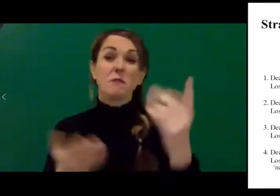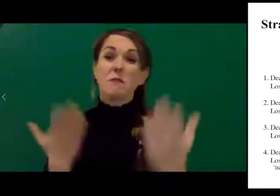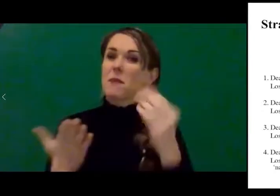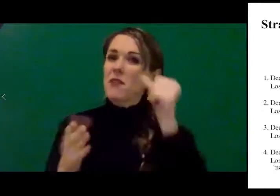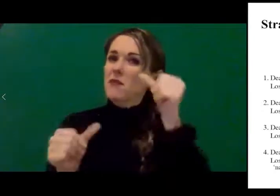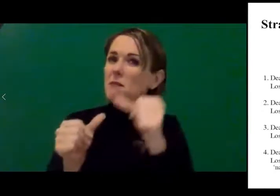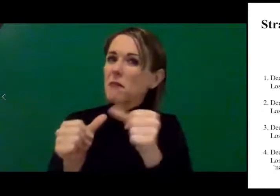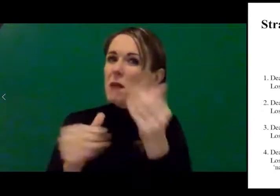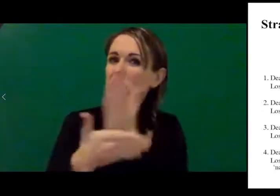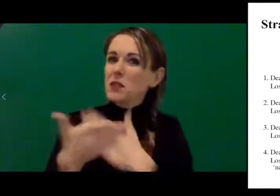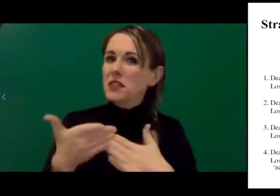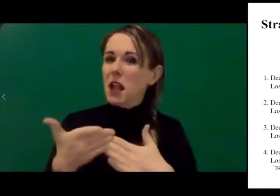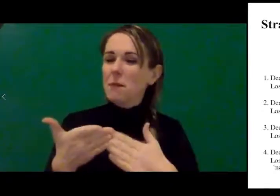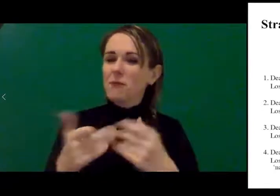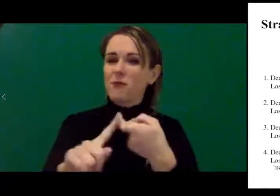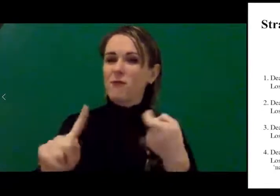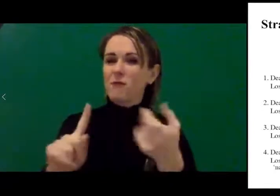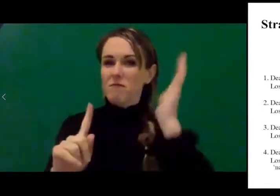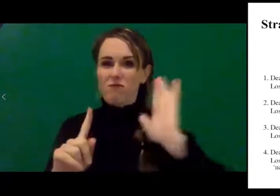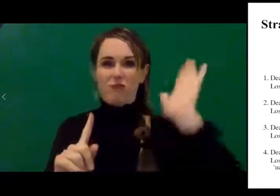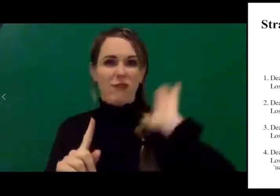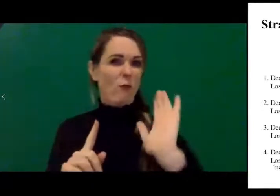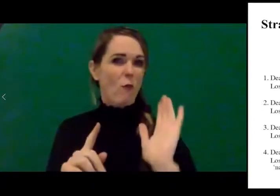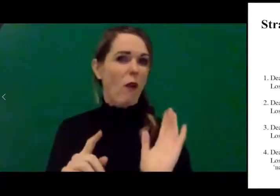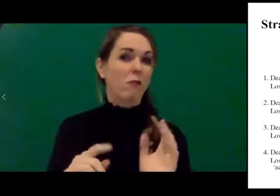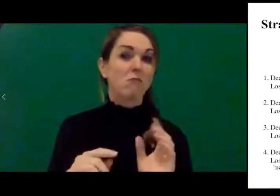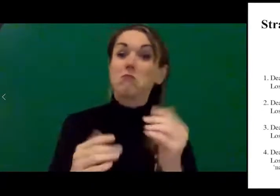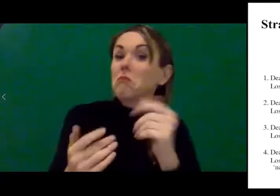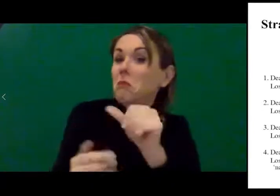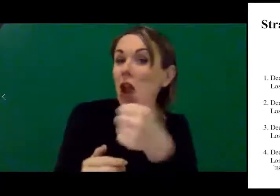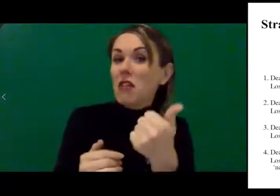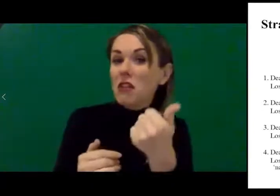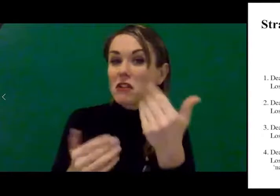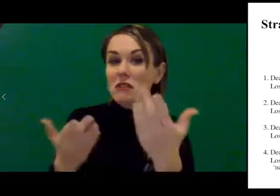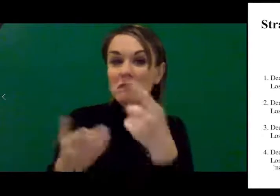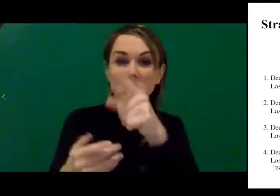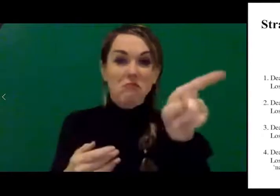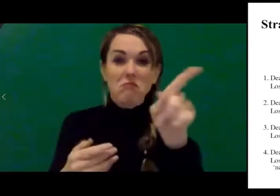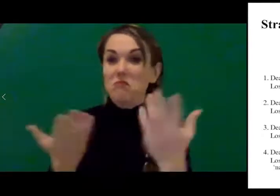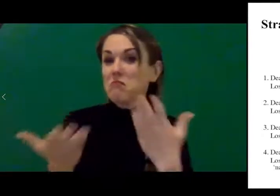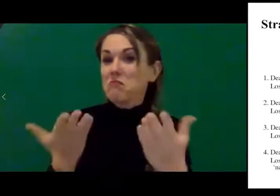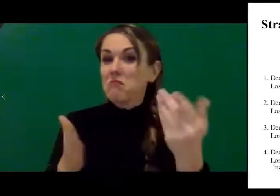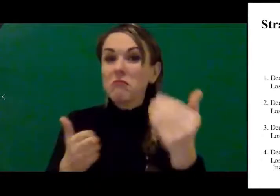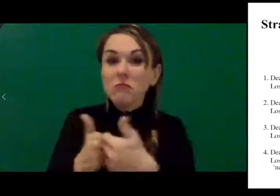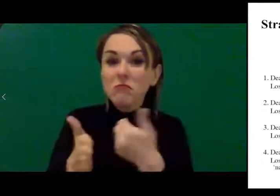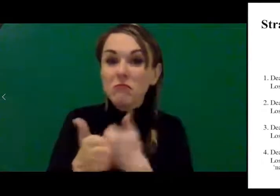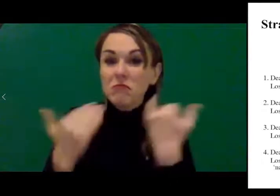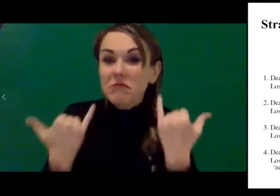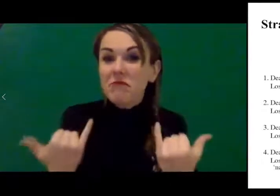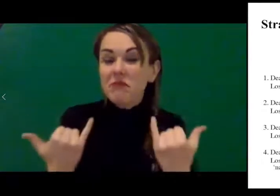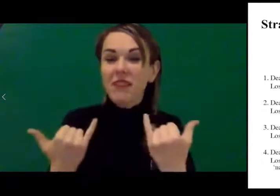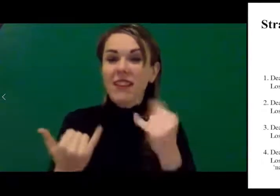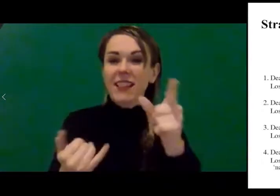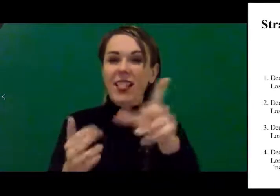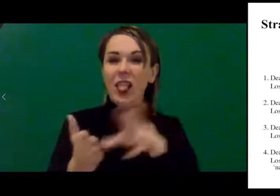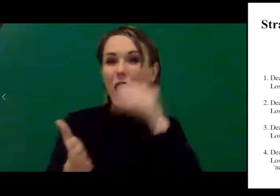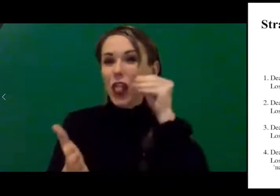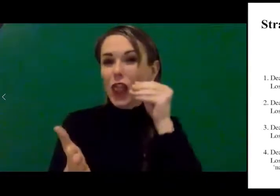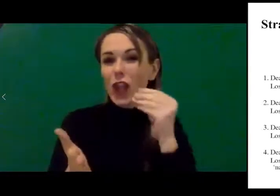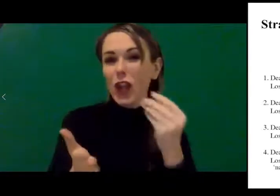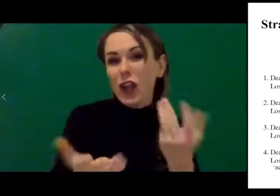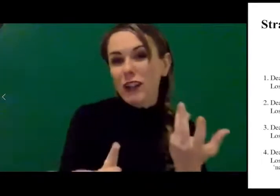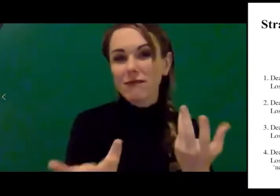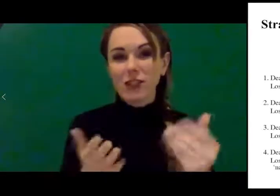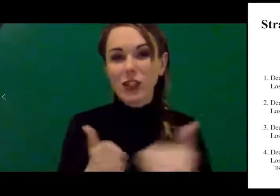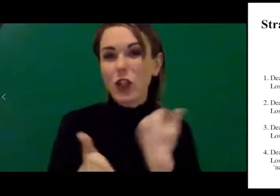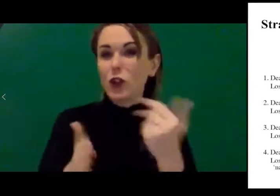some from other classes that we've had in the past. Maybe you're new today, and it's a great opportunity to learn those principles